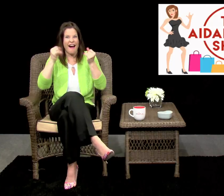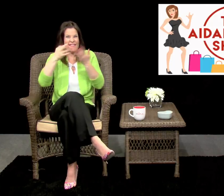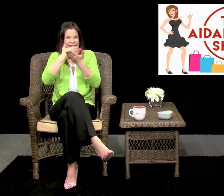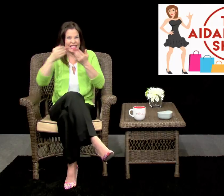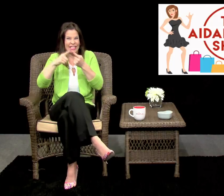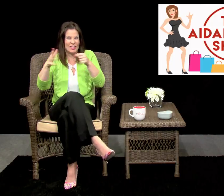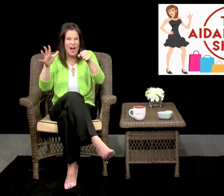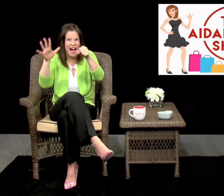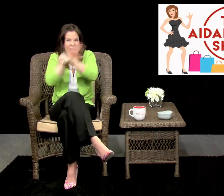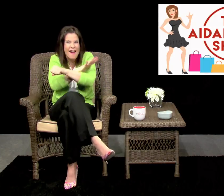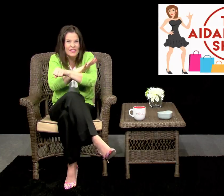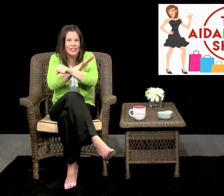We have a lot to cover.